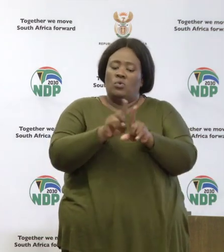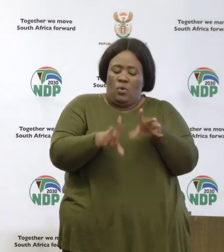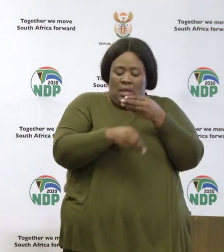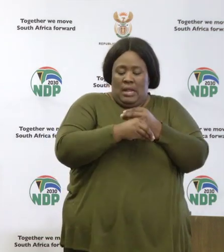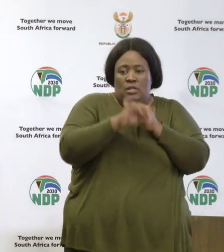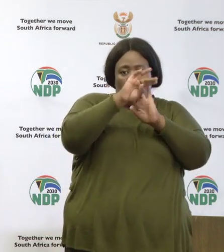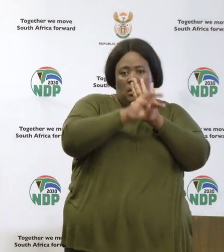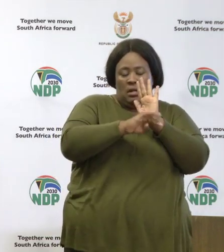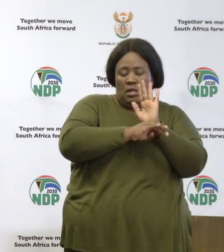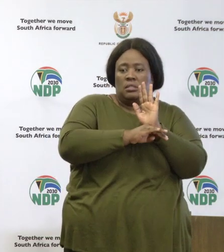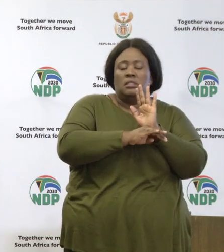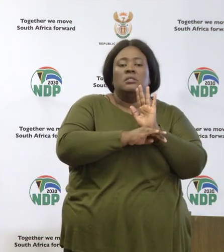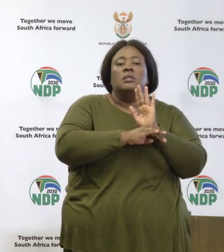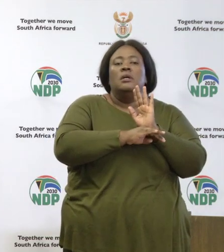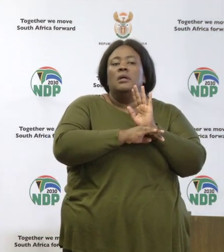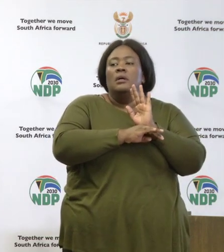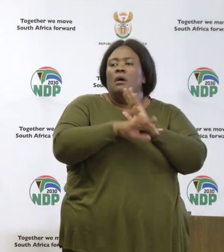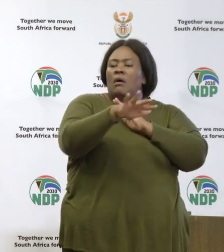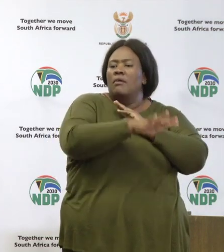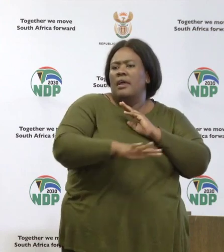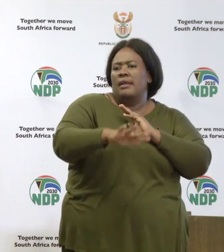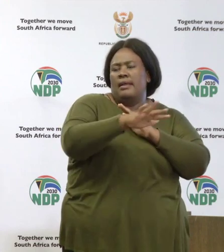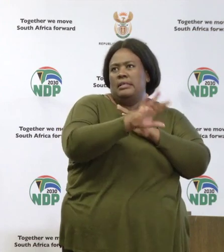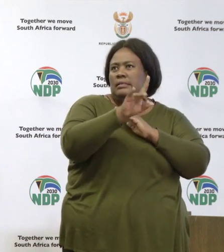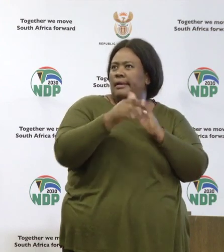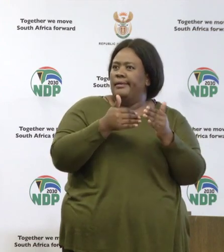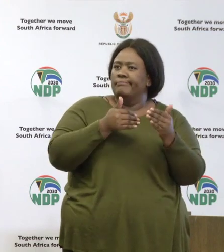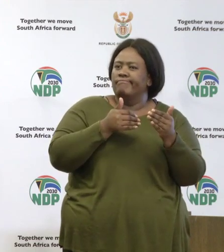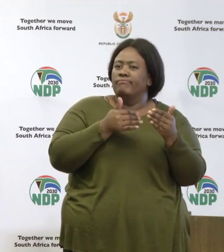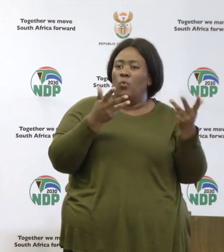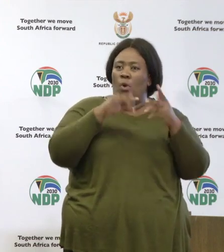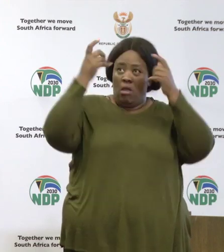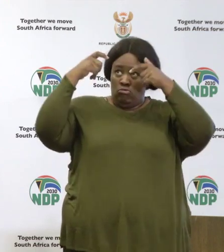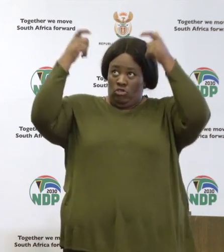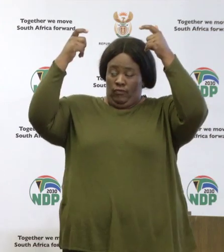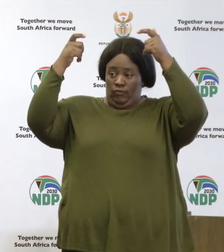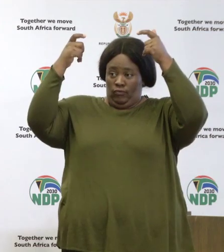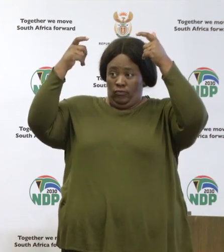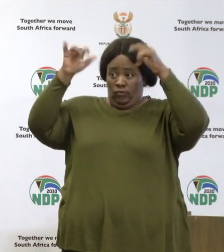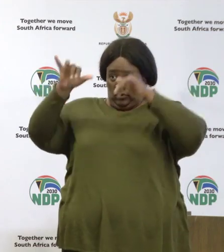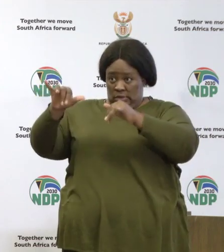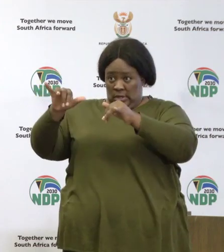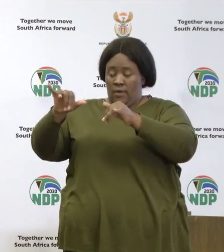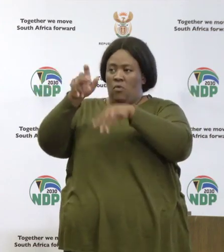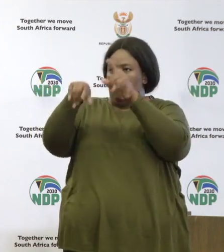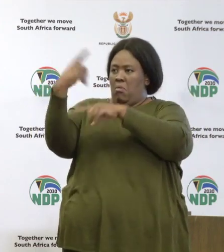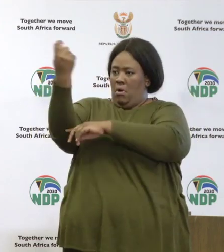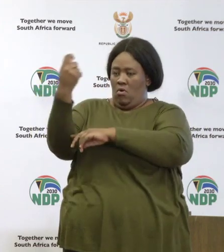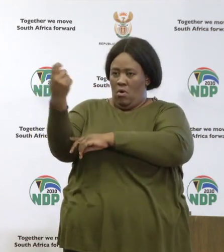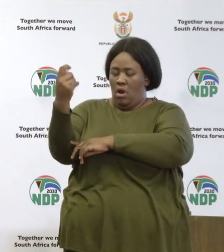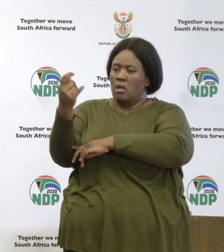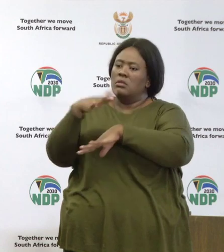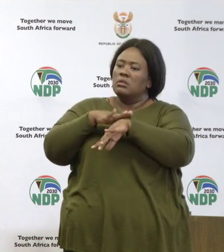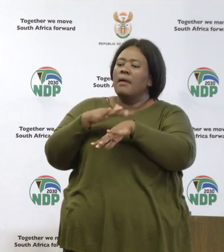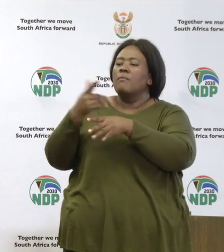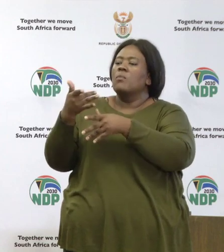those areas that are accessible to them, areas around where chiefs are for people in the rural areas. And in discussions